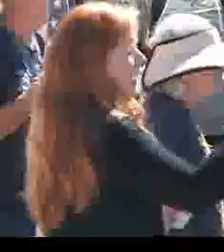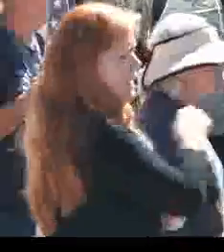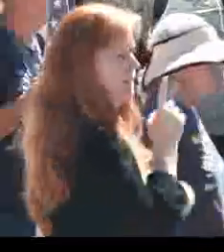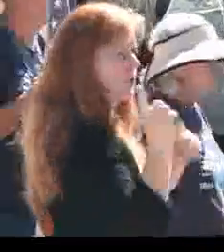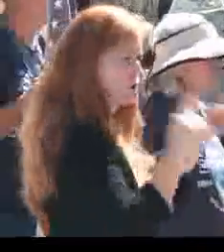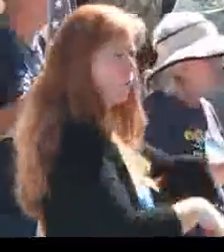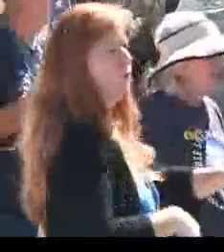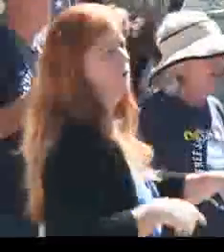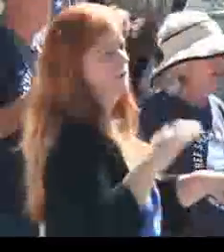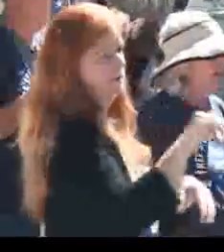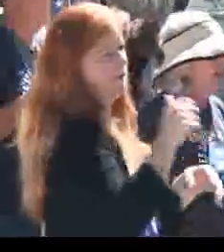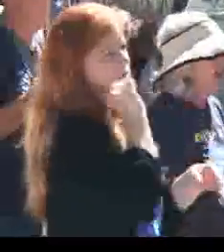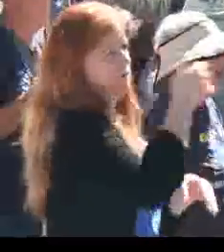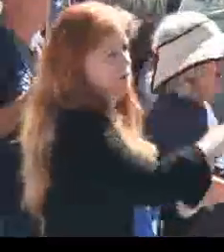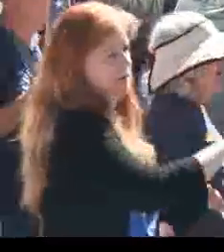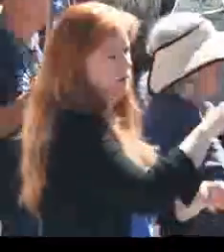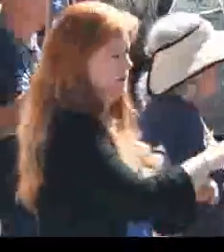the...